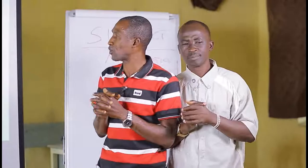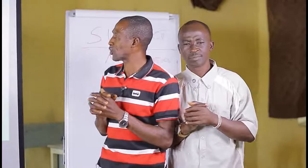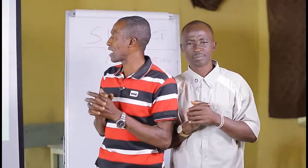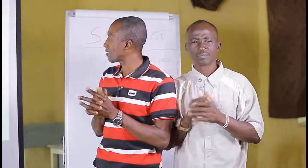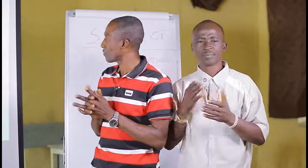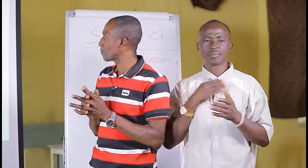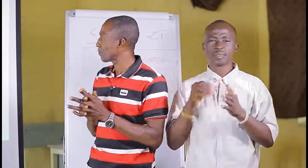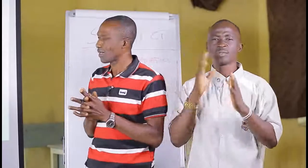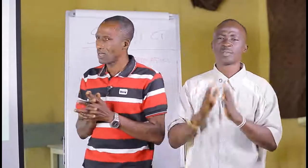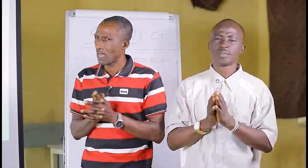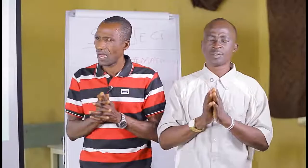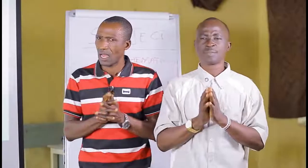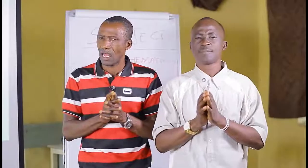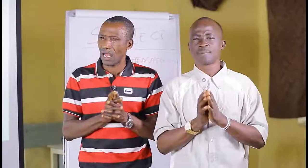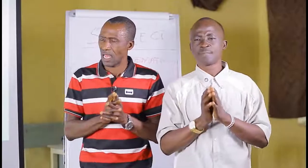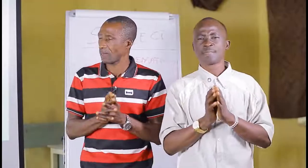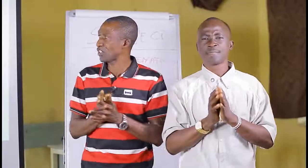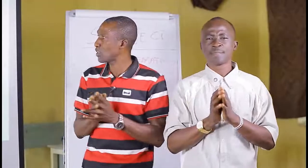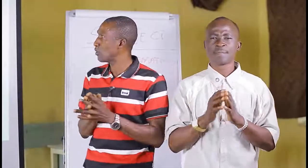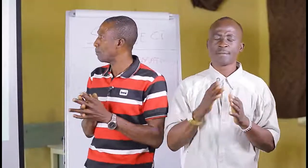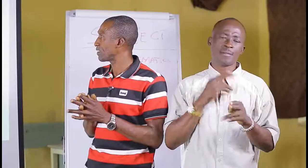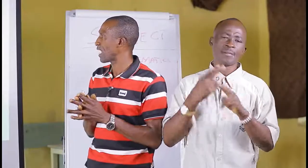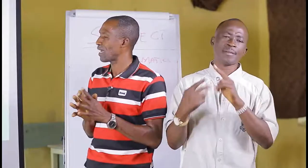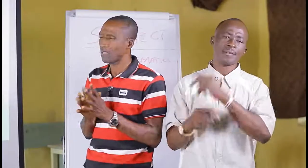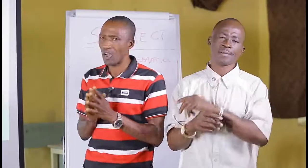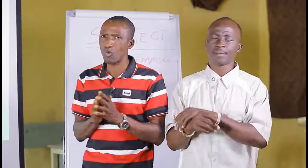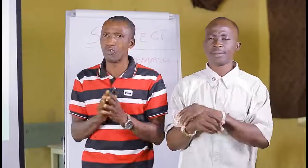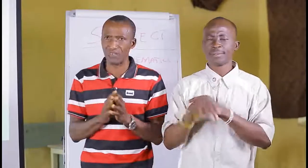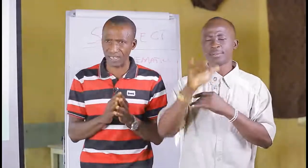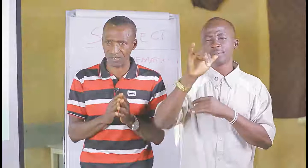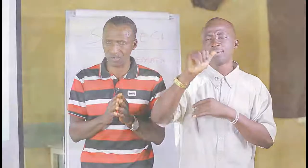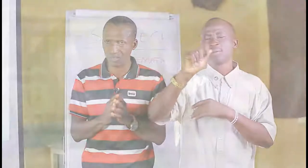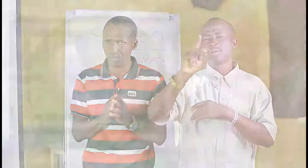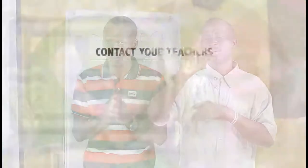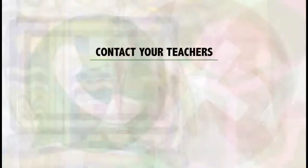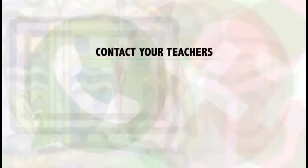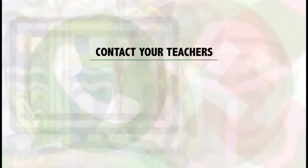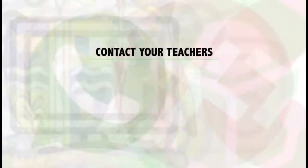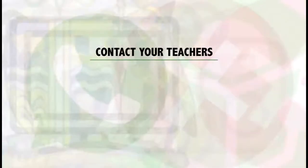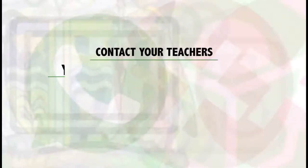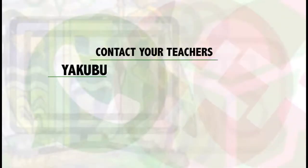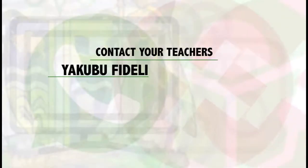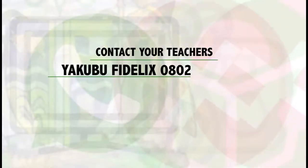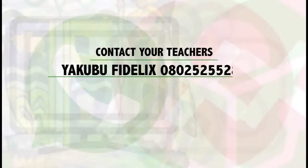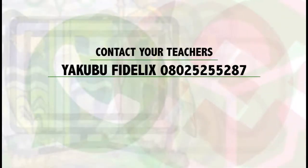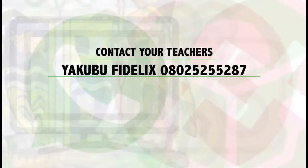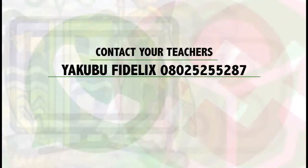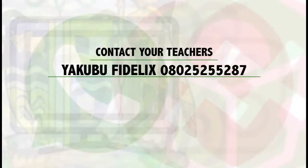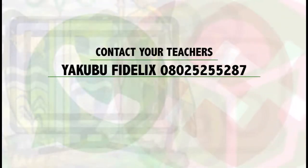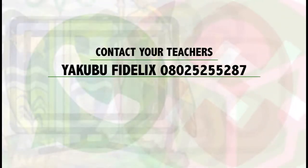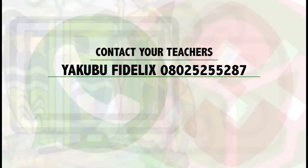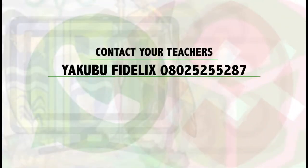My good students, I am still Mr. Yakubu Fidelix. Mr. Yakubu